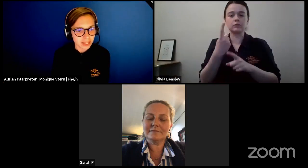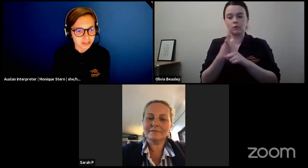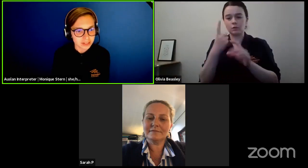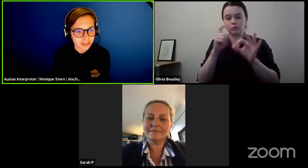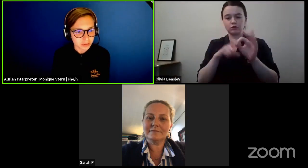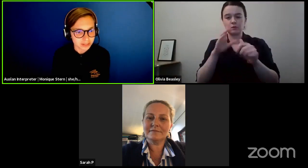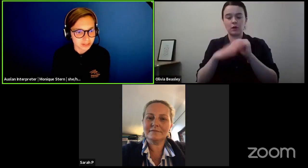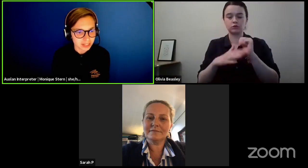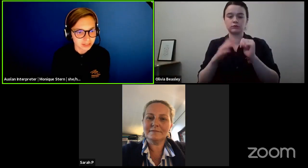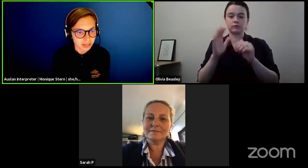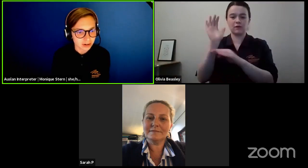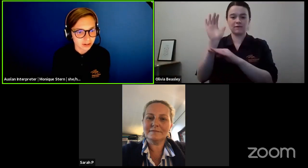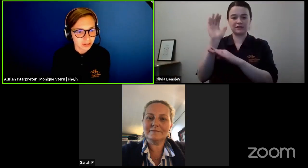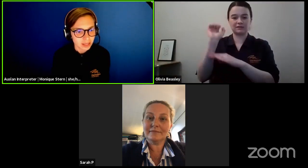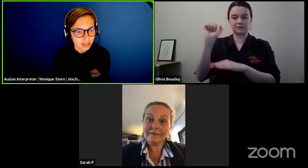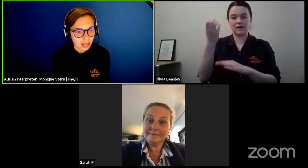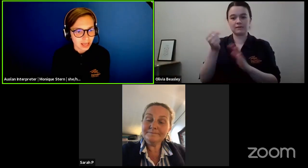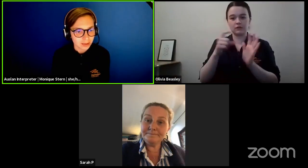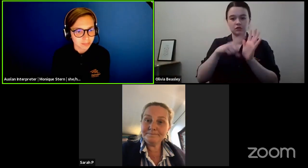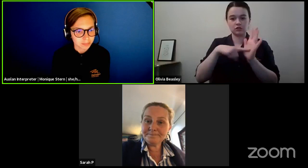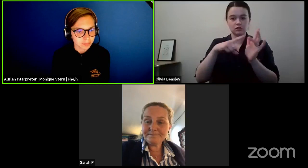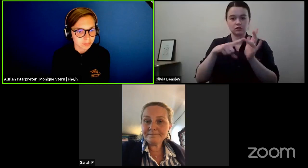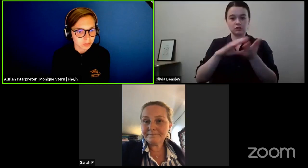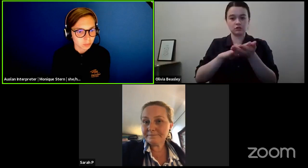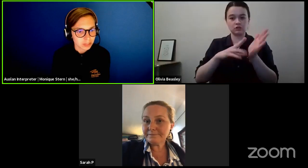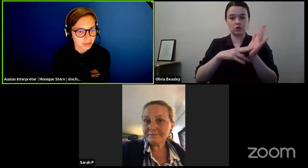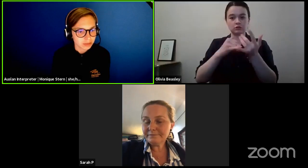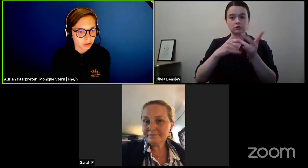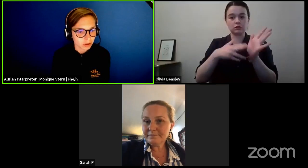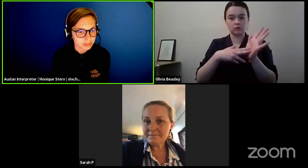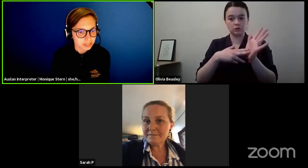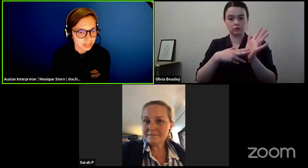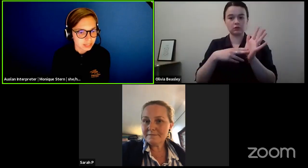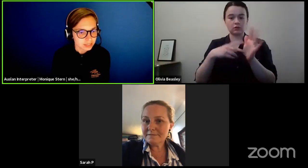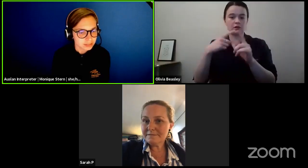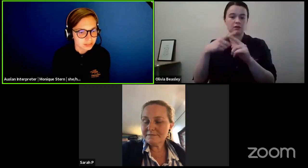Right, so just another question here, Sarah. Mm-hmm.